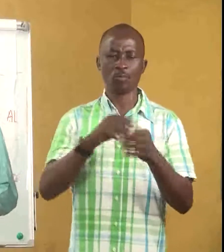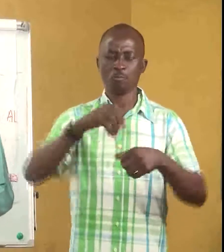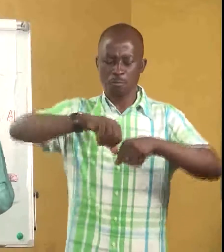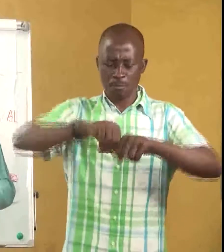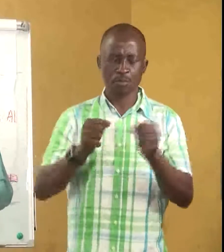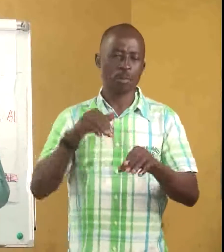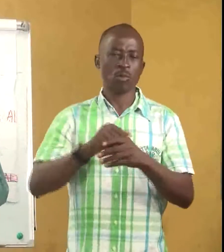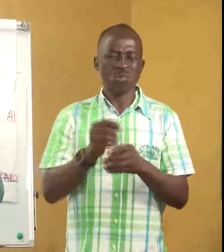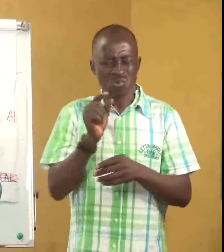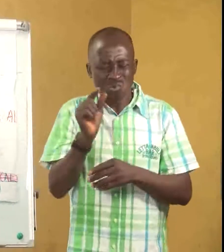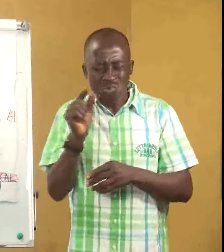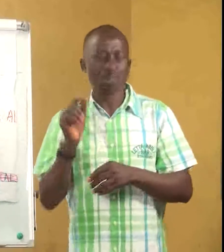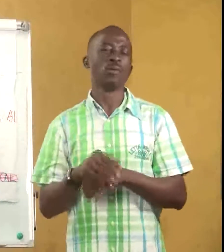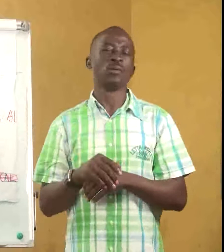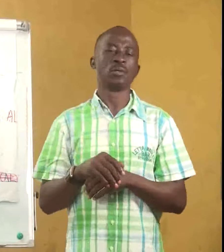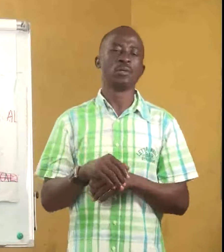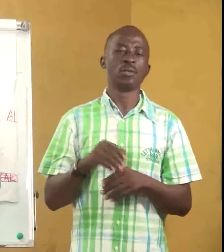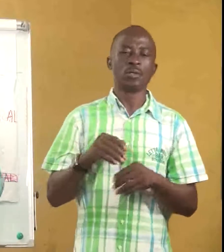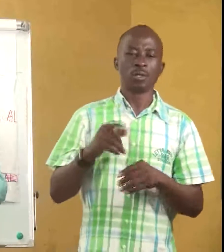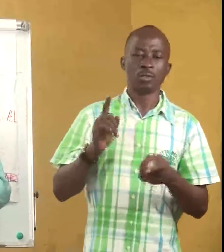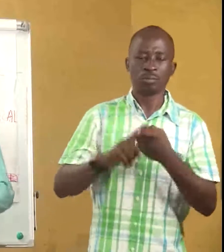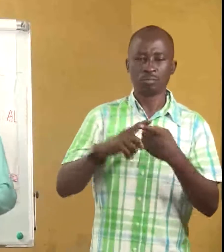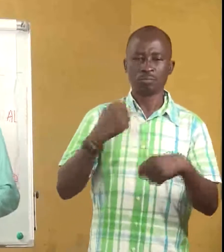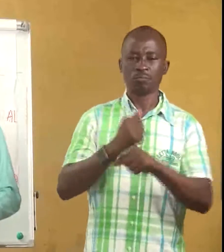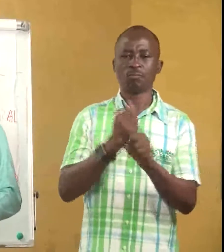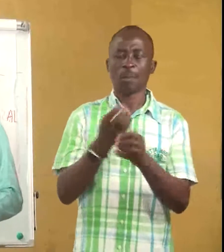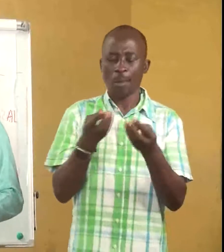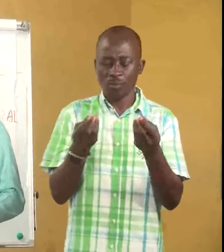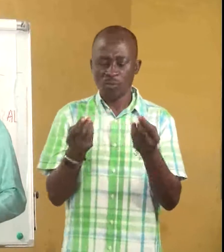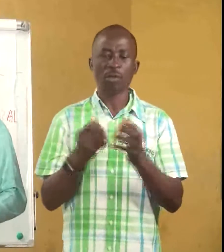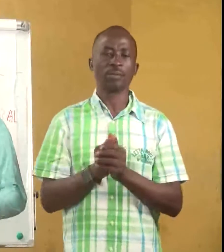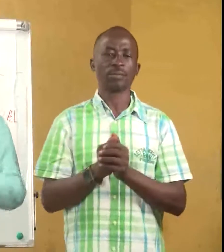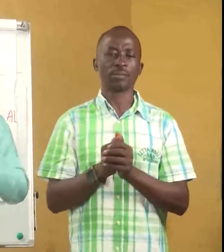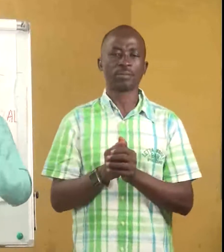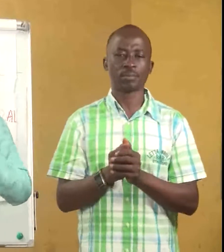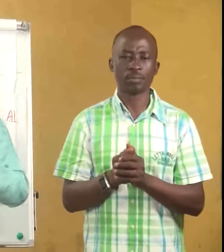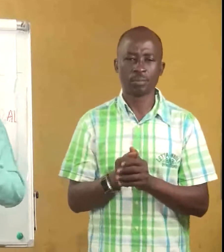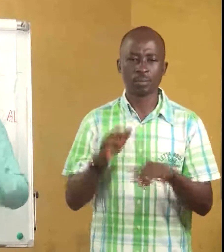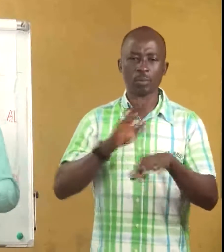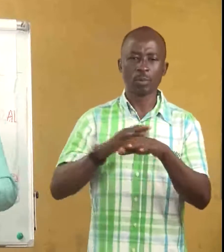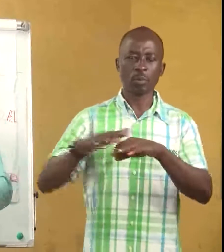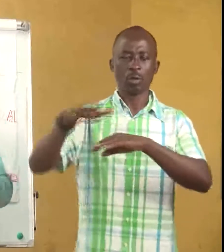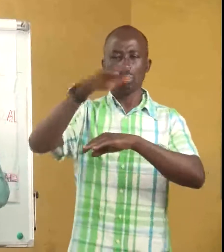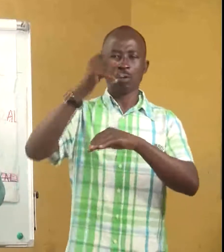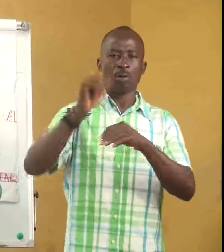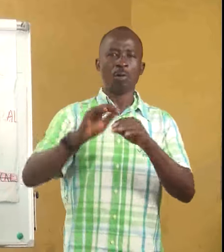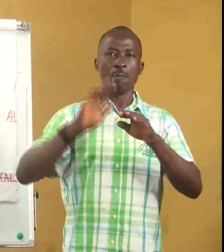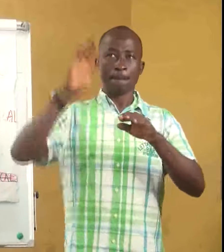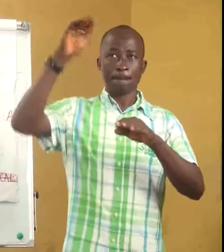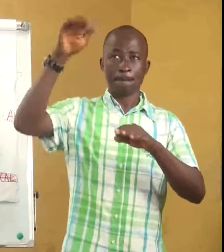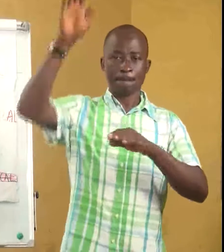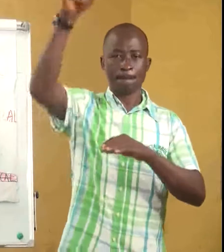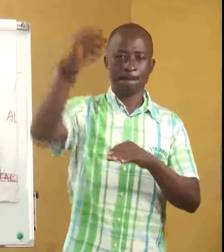break into smaller pieces in order to form soil. On top of mountains or